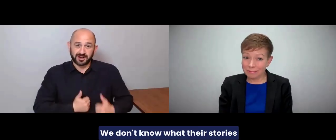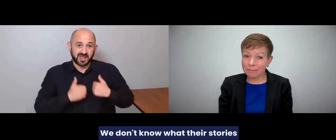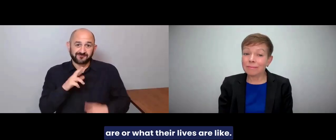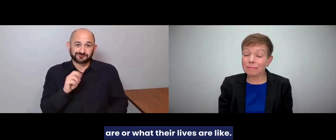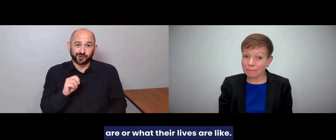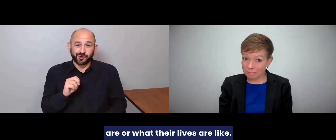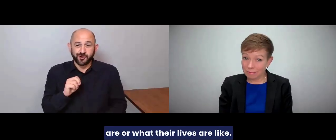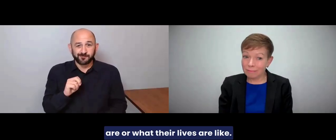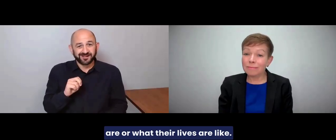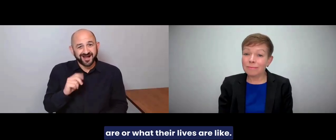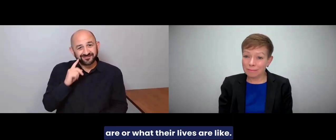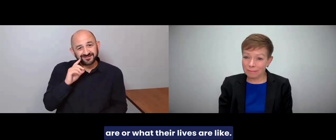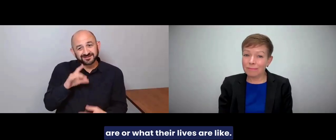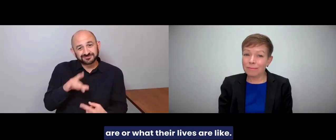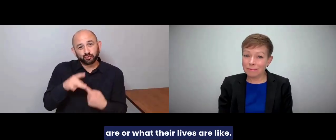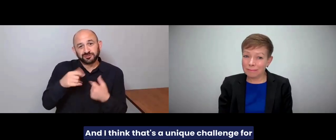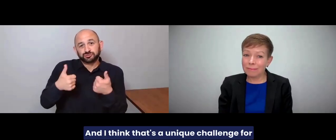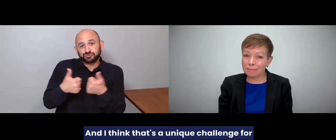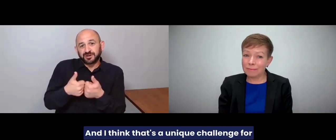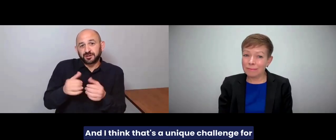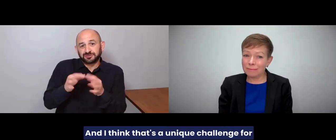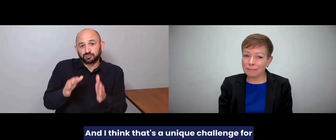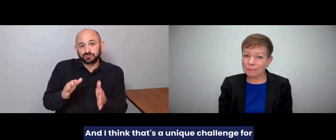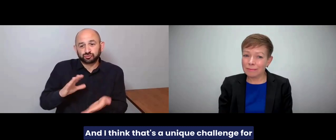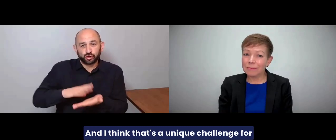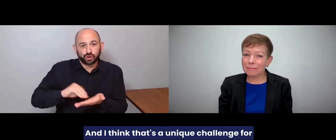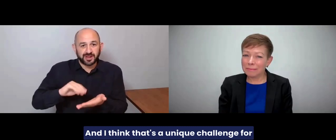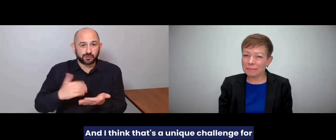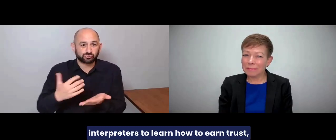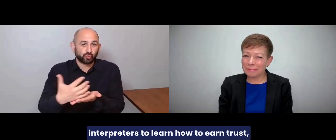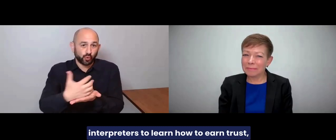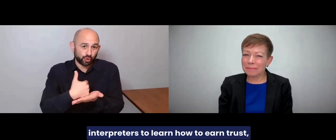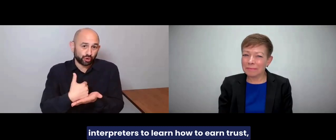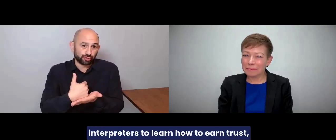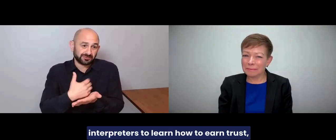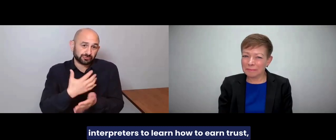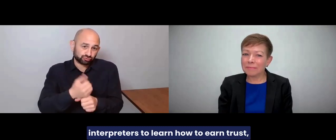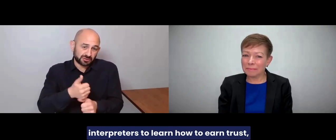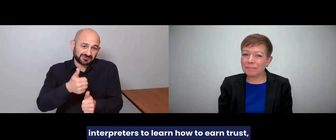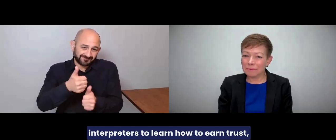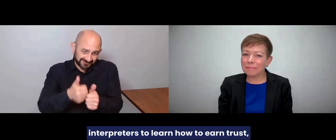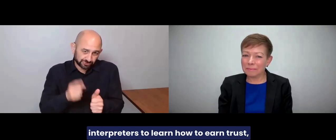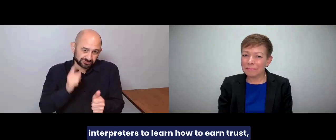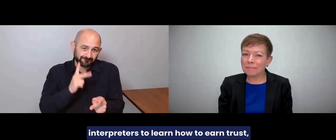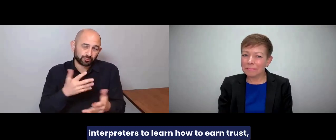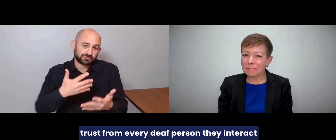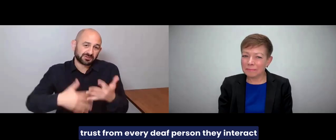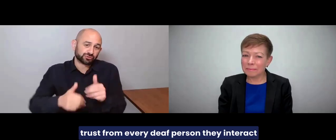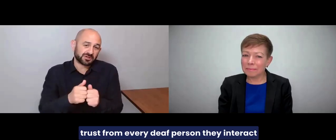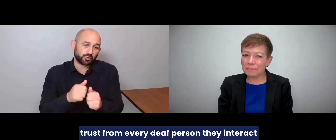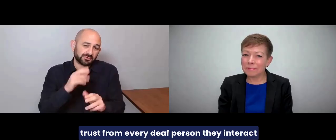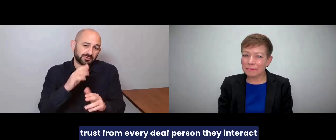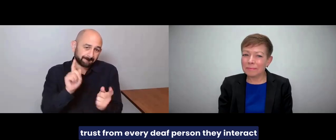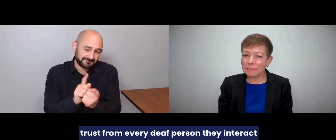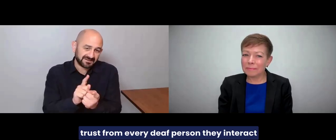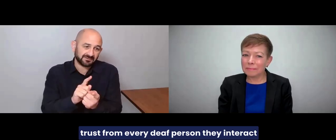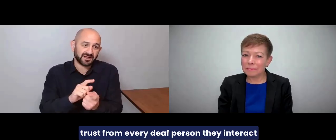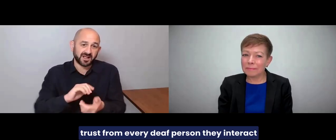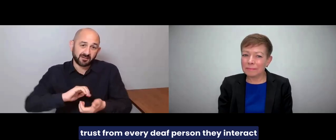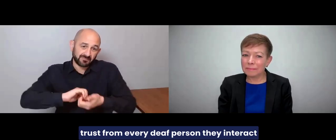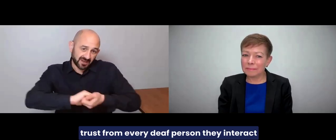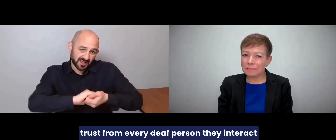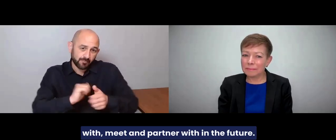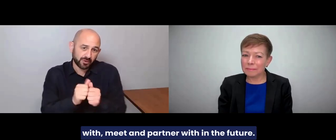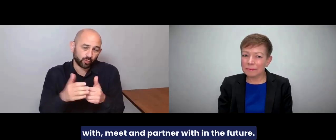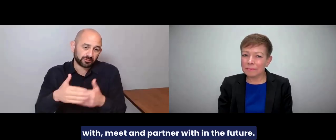what their stories are or what their lives are like. And I think that's a unique challenge for interpreters to learn how to earn trust from every deaf person